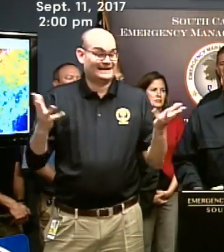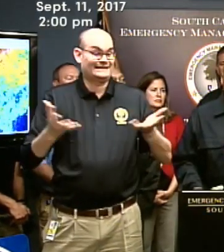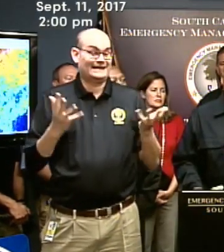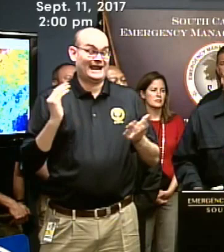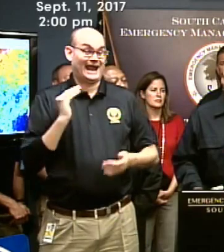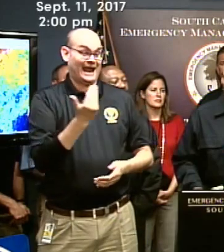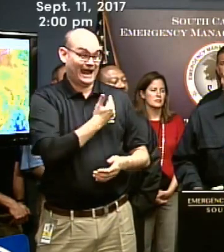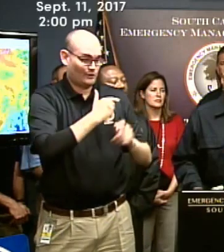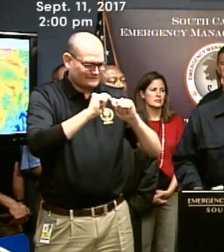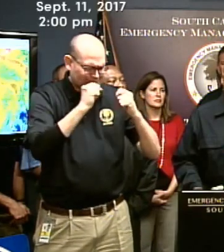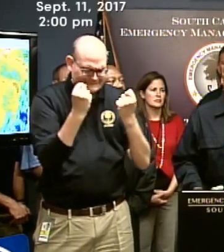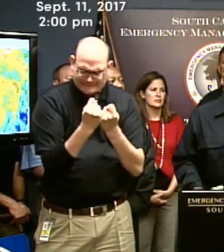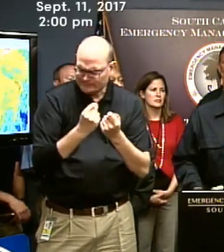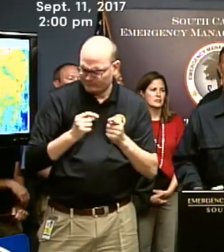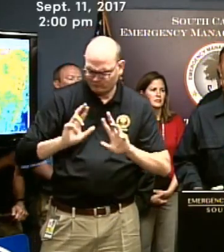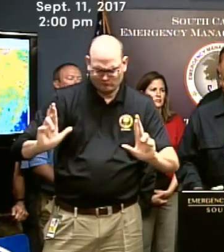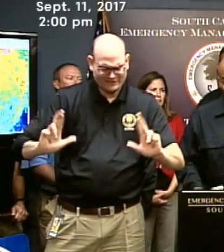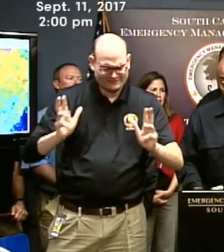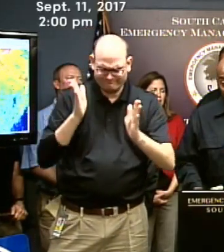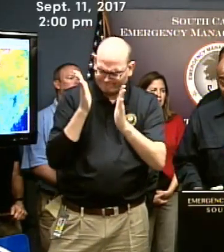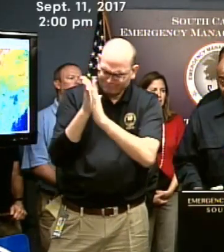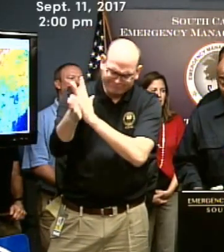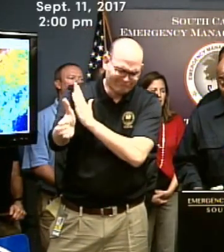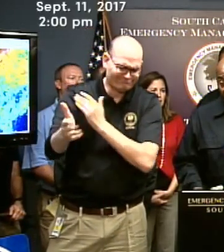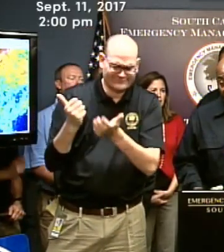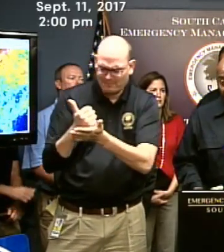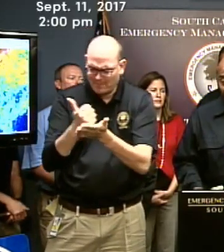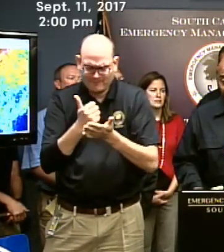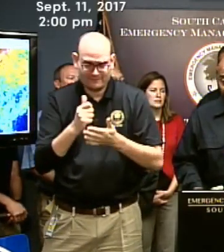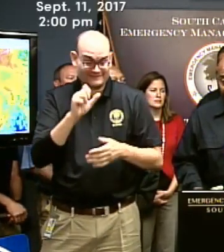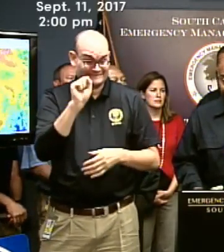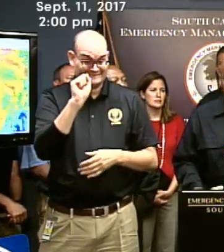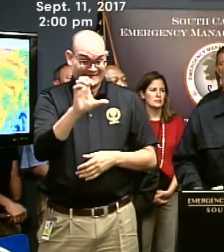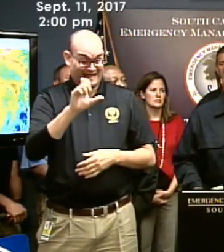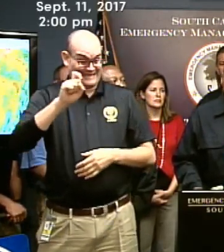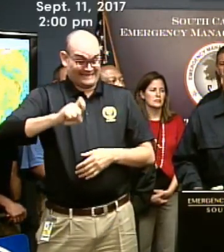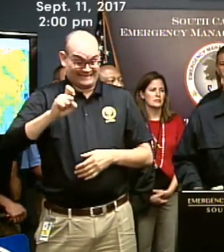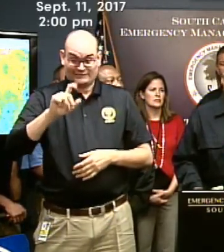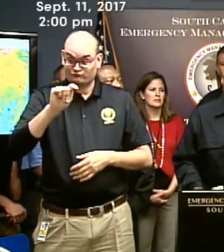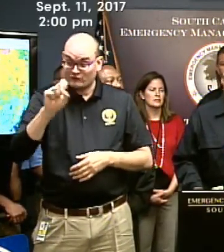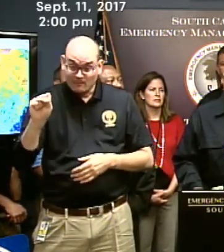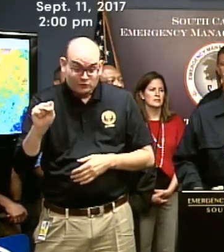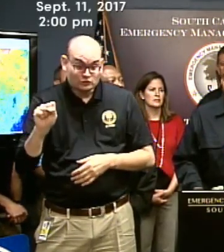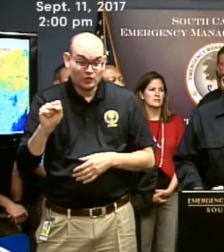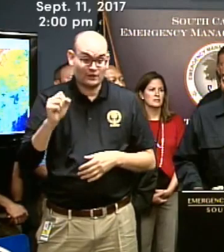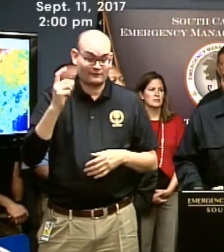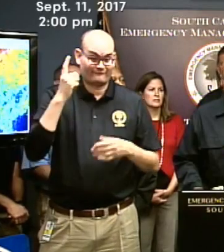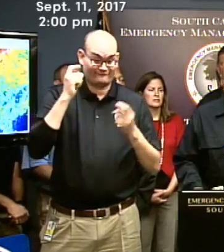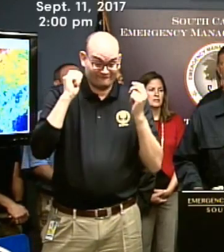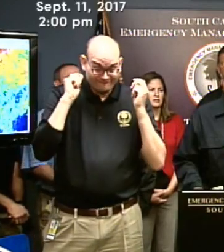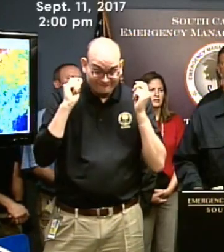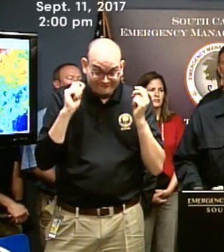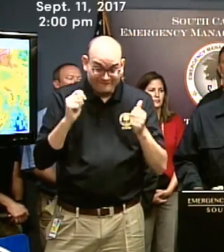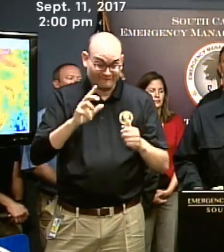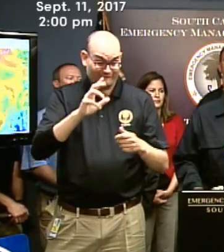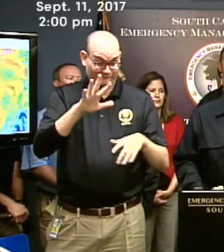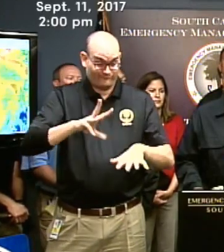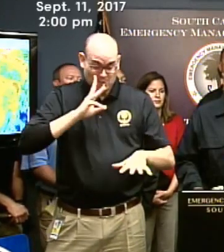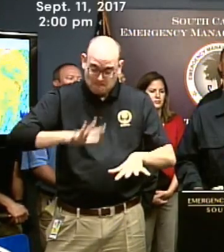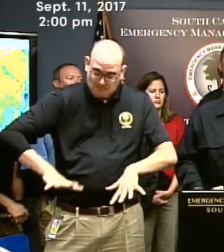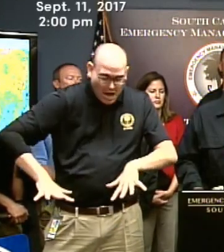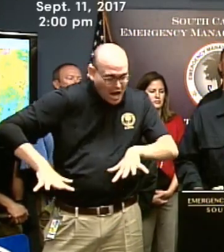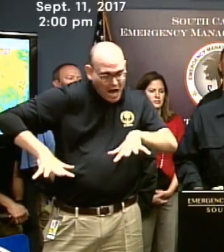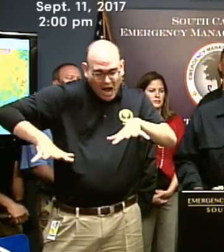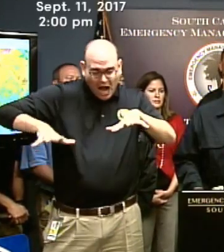make sure that whatever requirements that come from Tropical Storm Irma in that flash flooding or any other